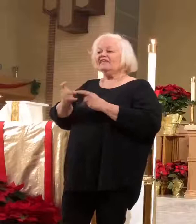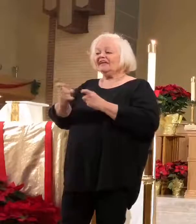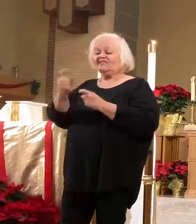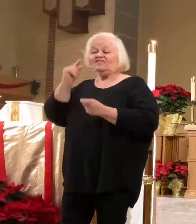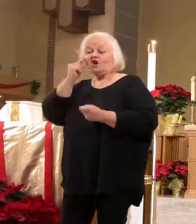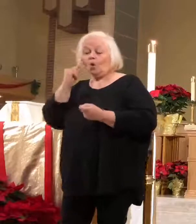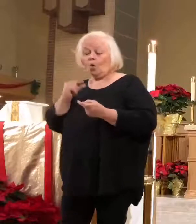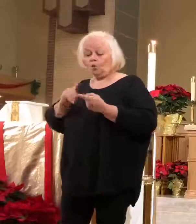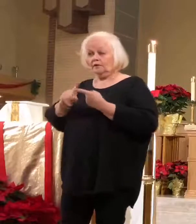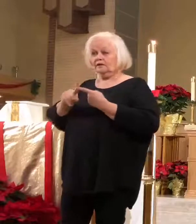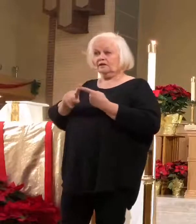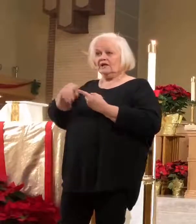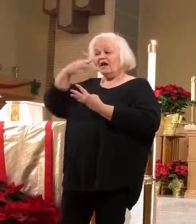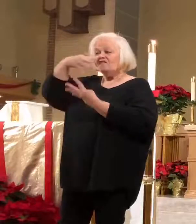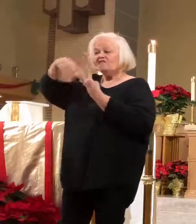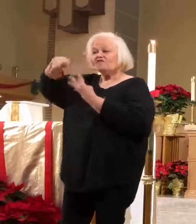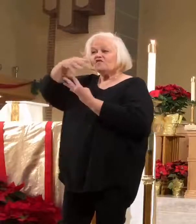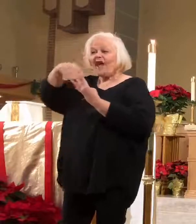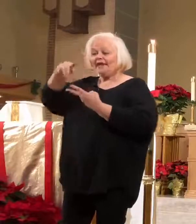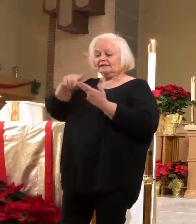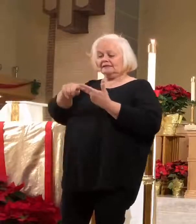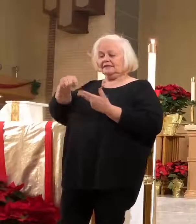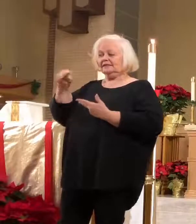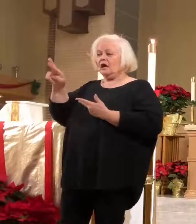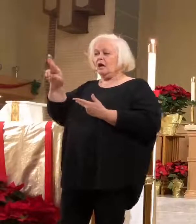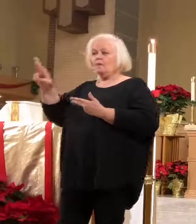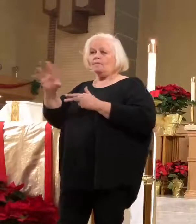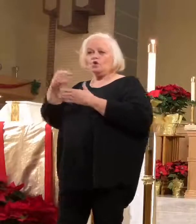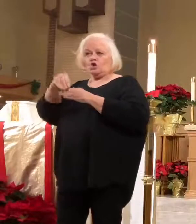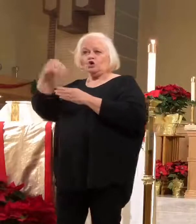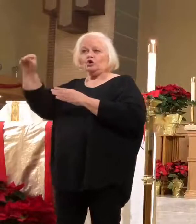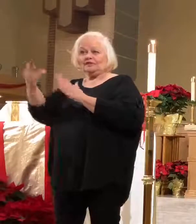gold, frankincense, and myrrh.